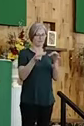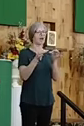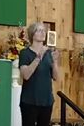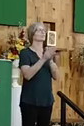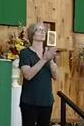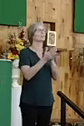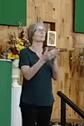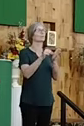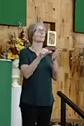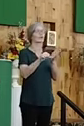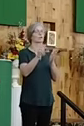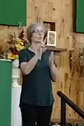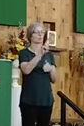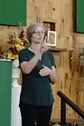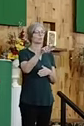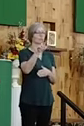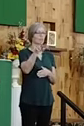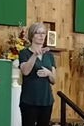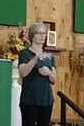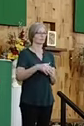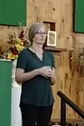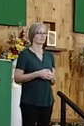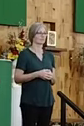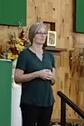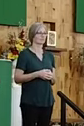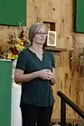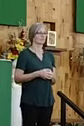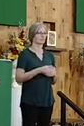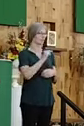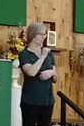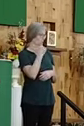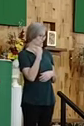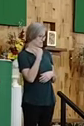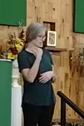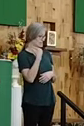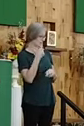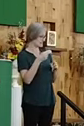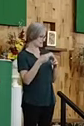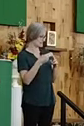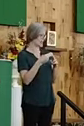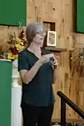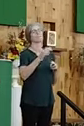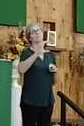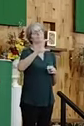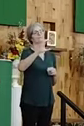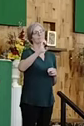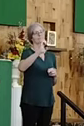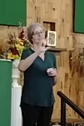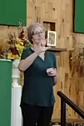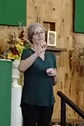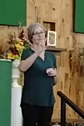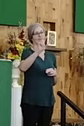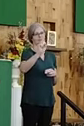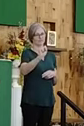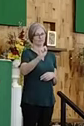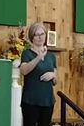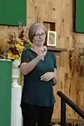page 233. Our celebrant is Father Celsus Agust.